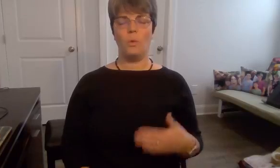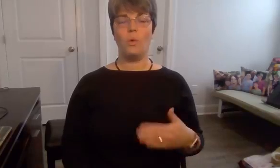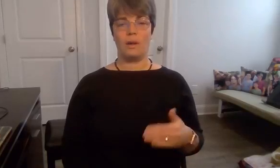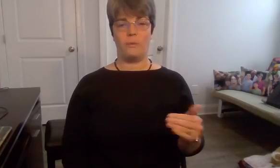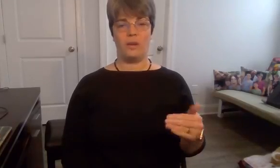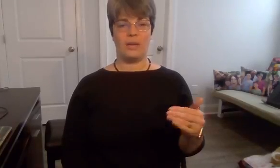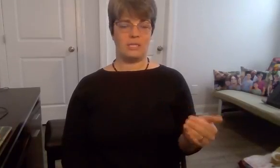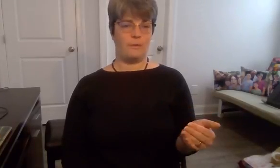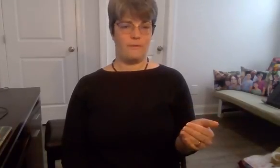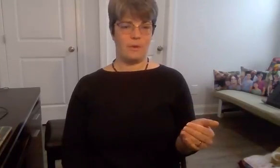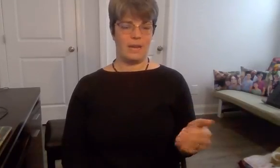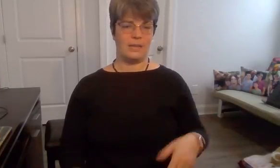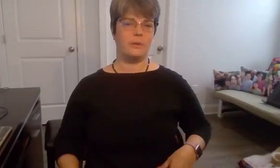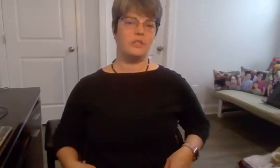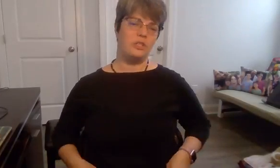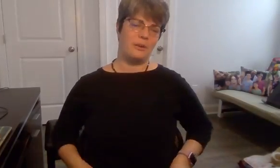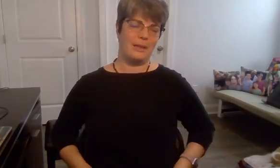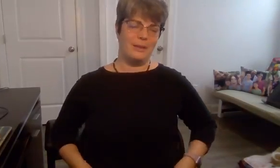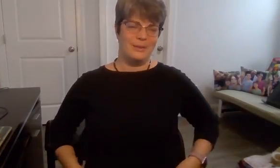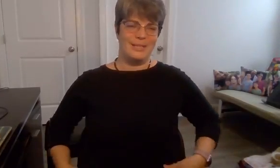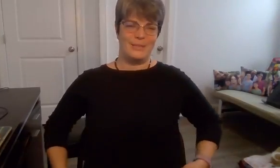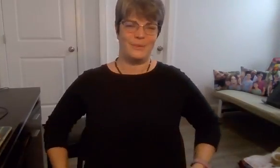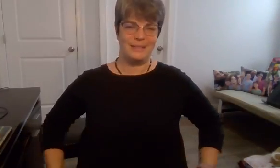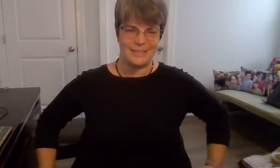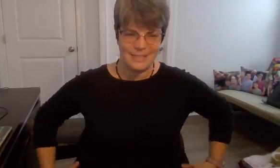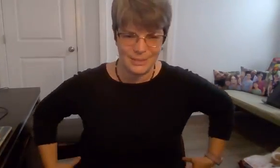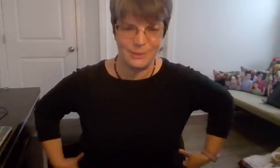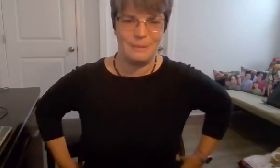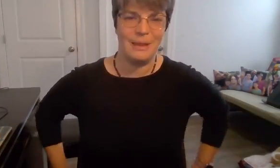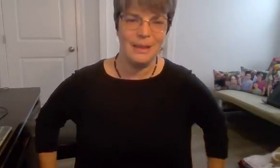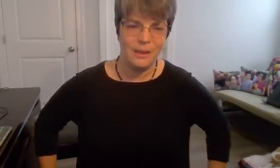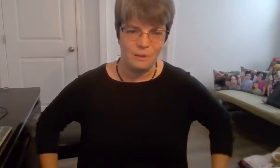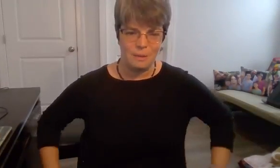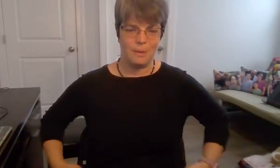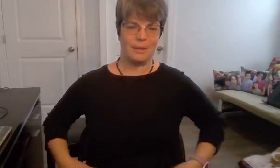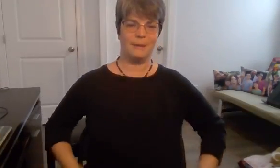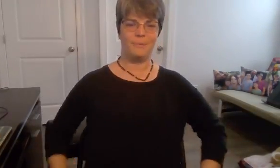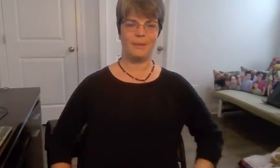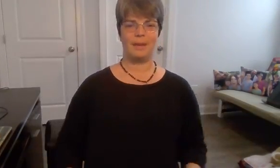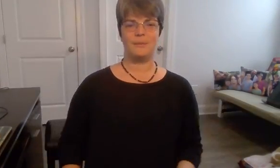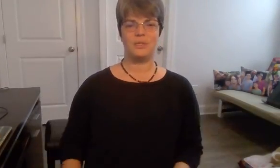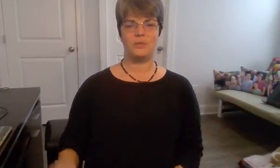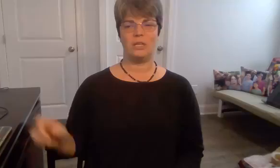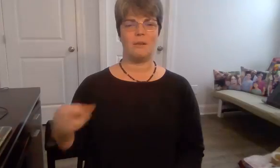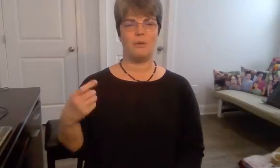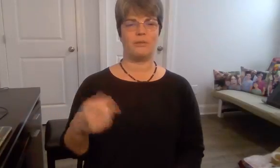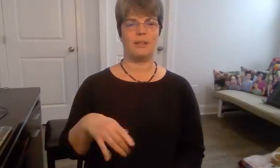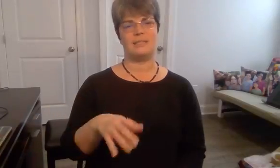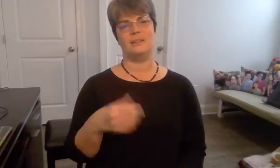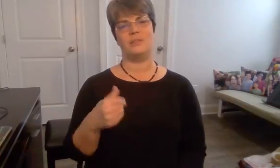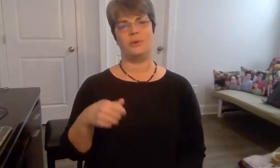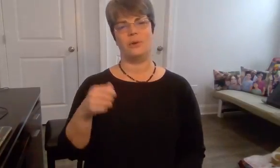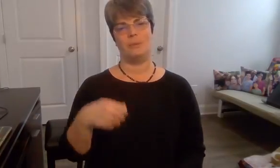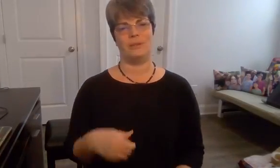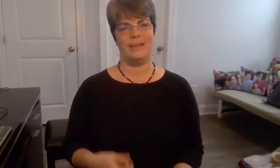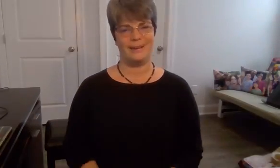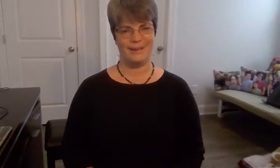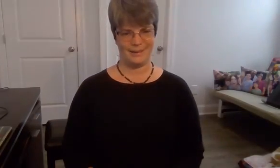Or if we could catch it beforehand. So it's generally it was his twin sister who'd be bugging him. So she'd come over and like steal his toy or pull his hair or